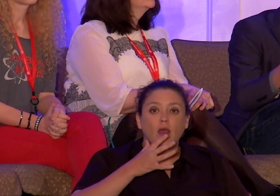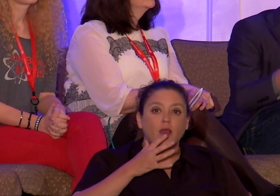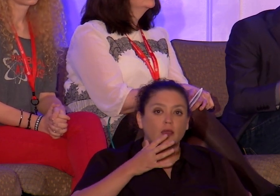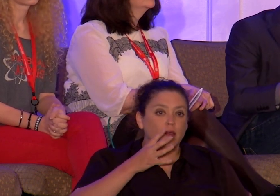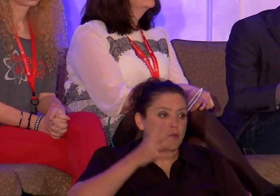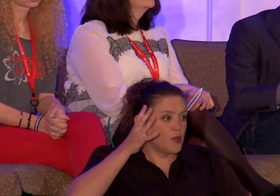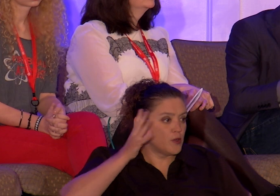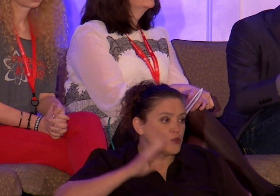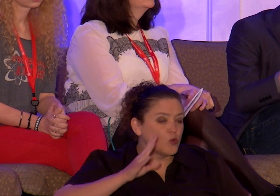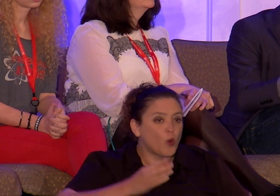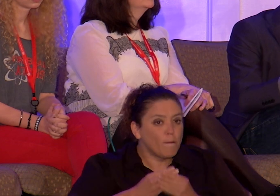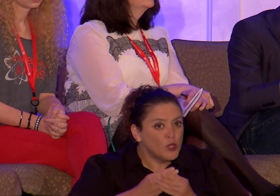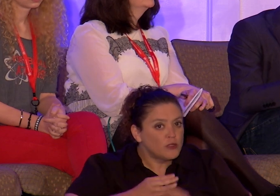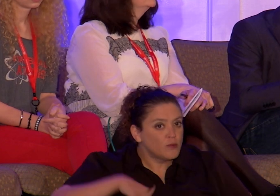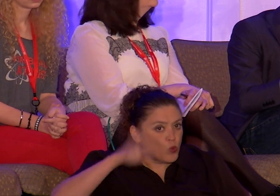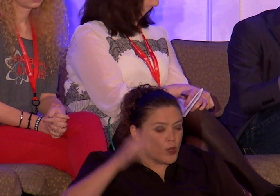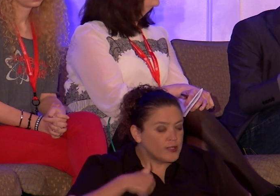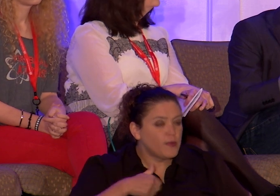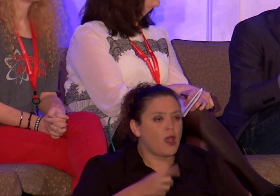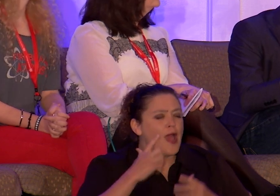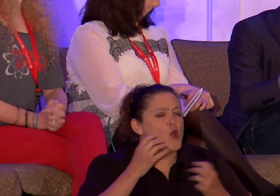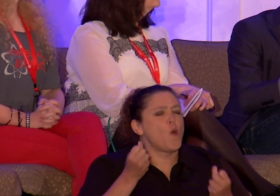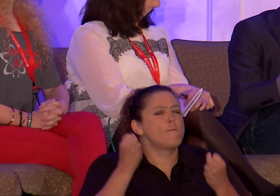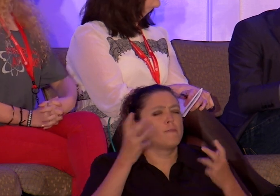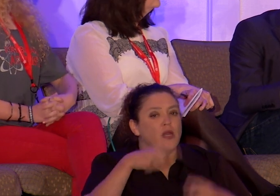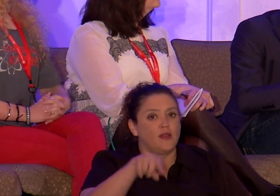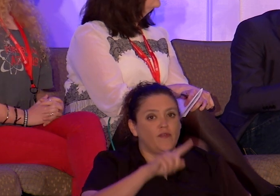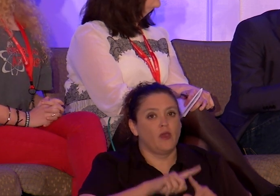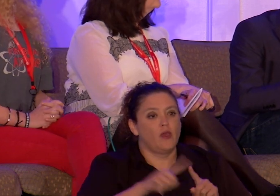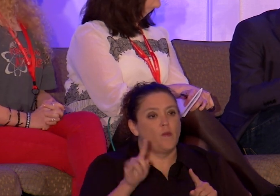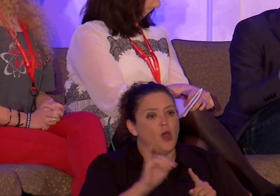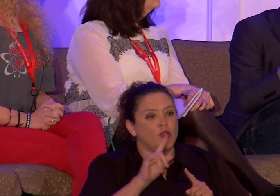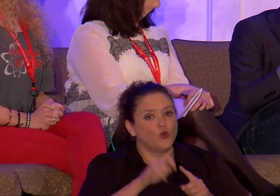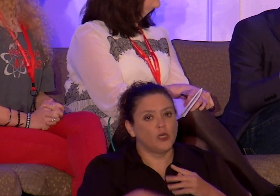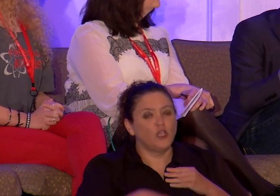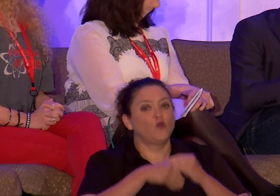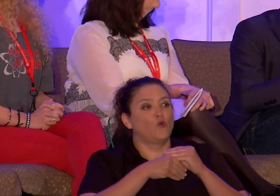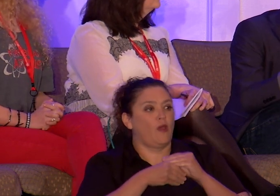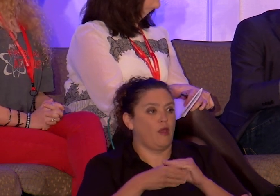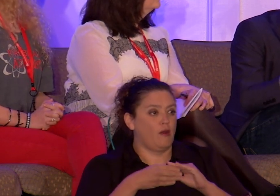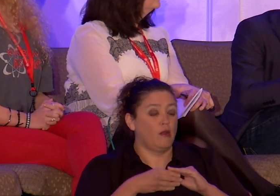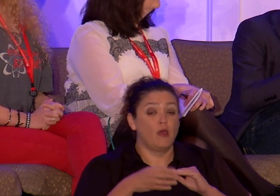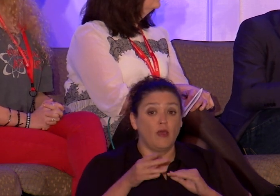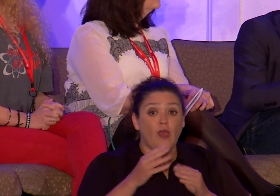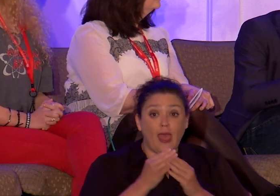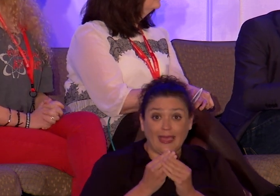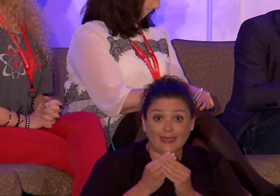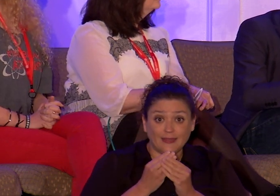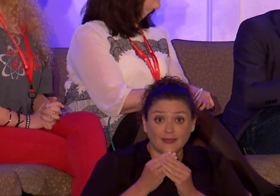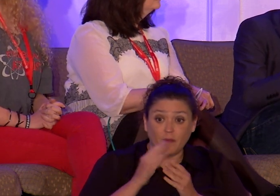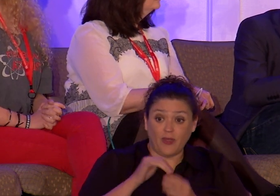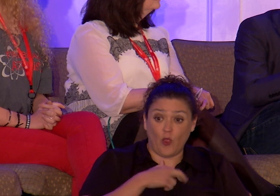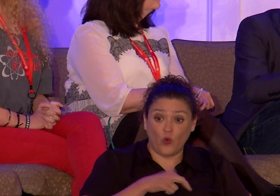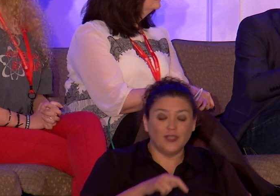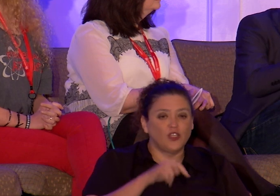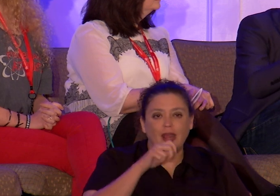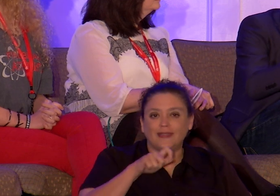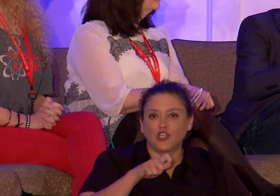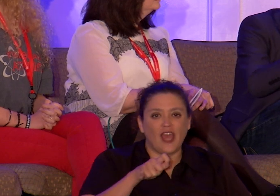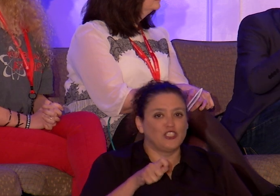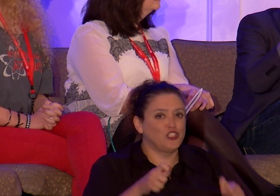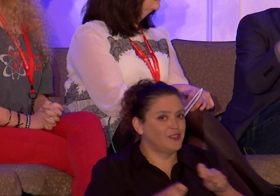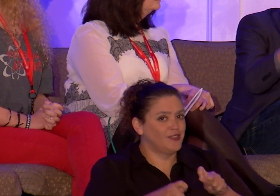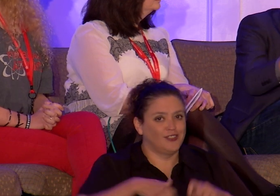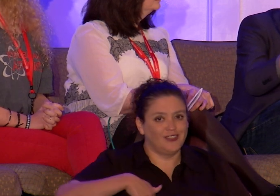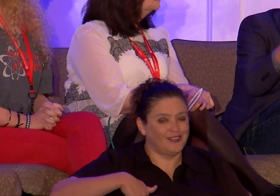know a lot of moderate Muslims, but it also needs to be mentioned that Islam has not been reformed yet. And that's what makes it